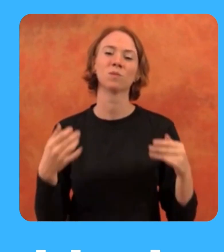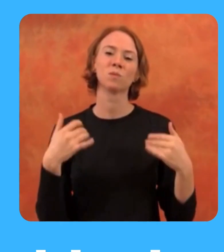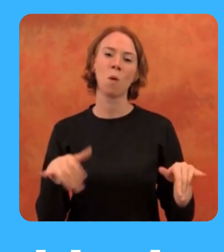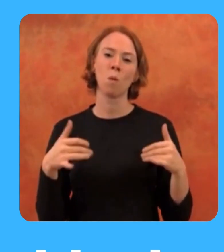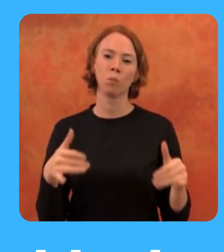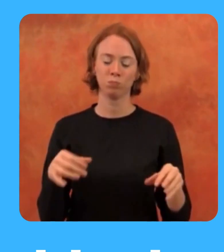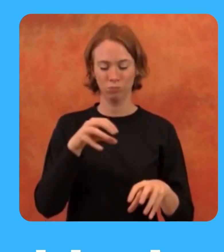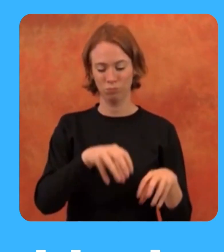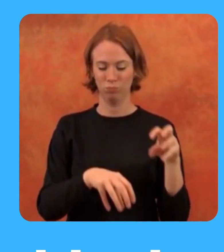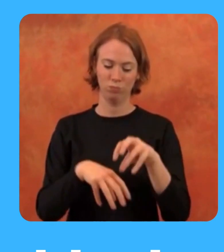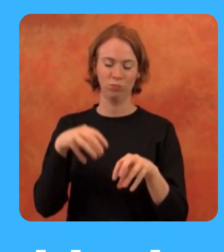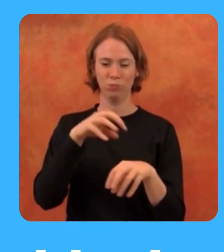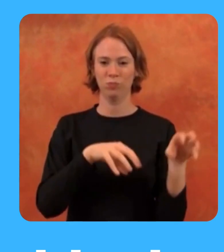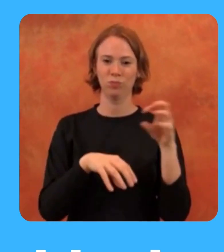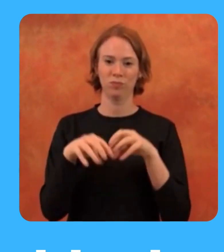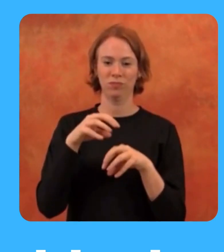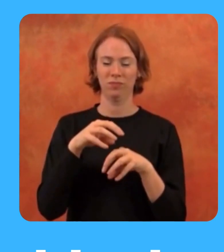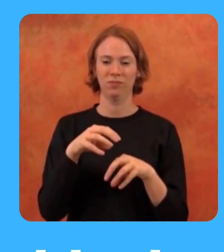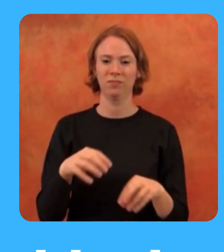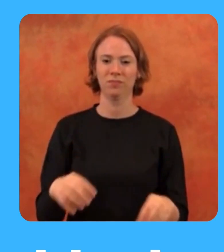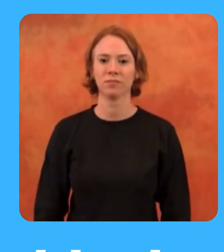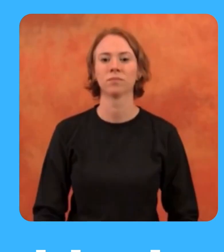Blocks. Stack the box